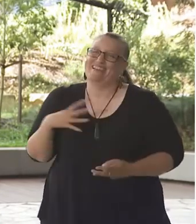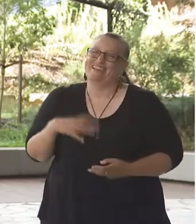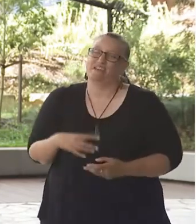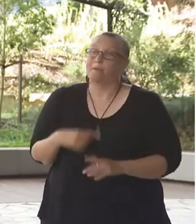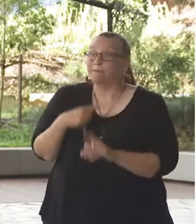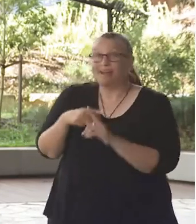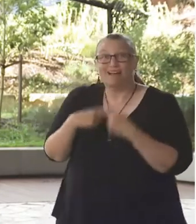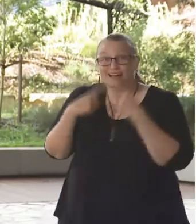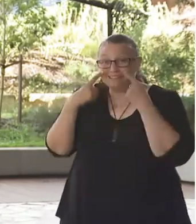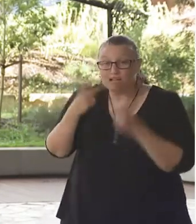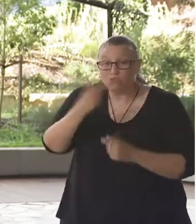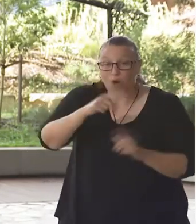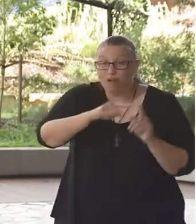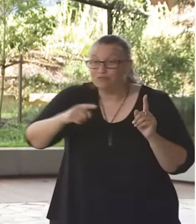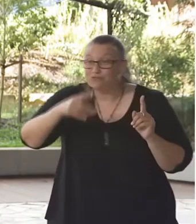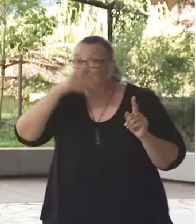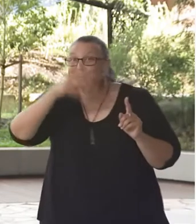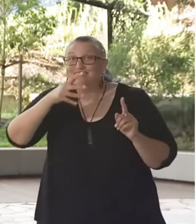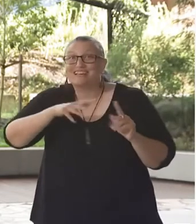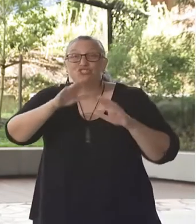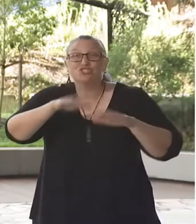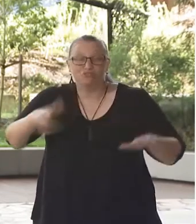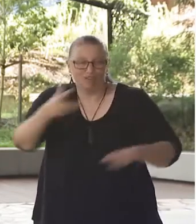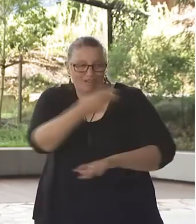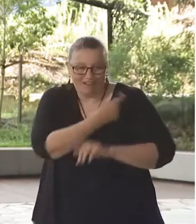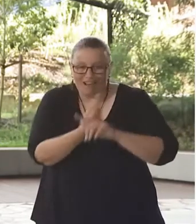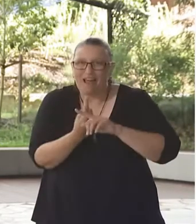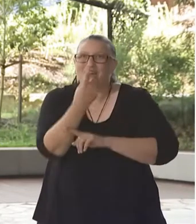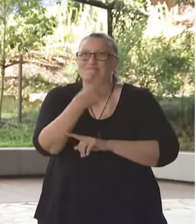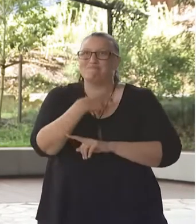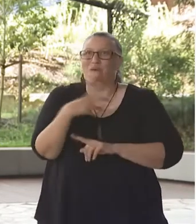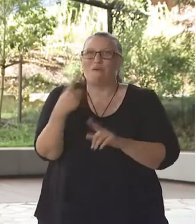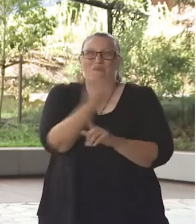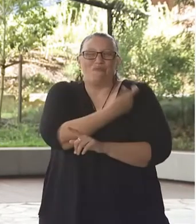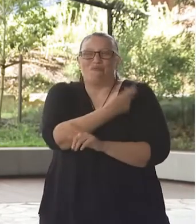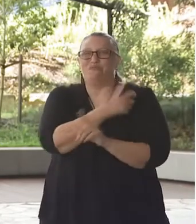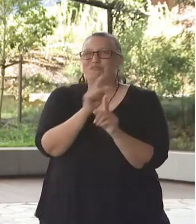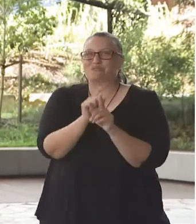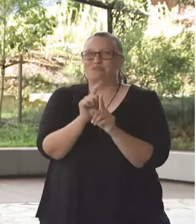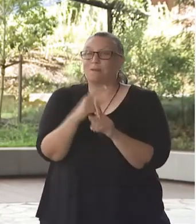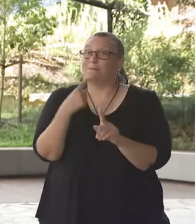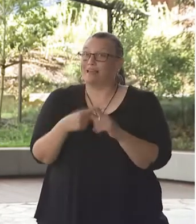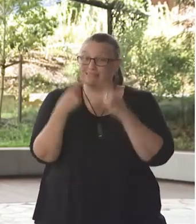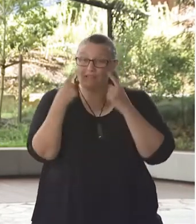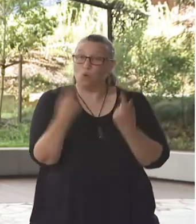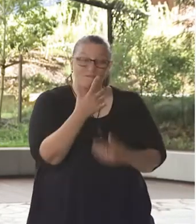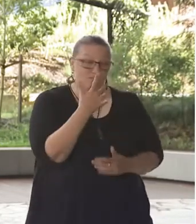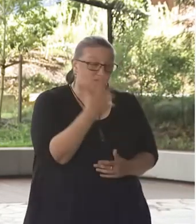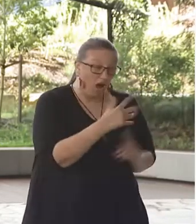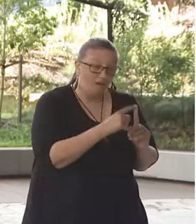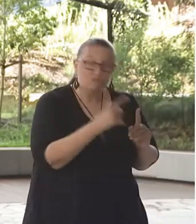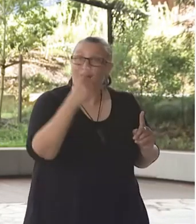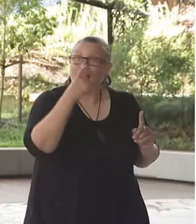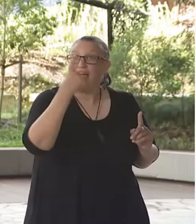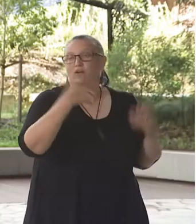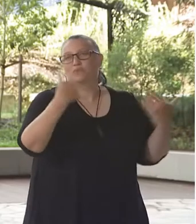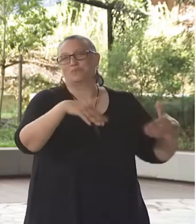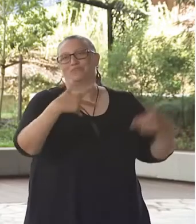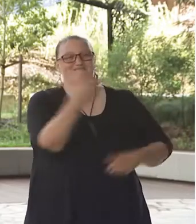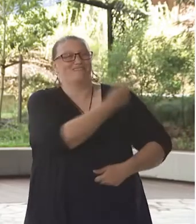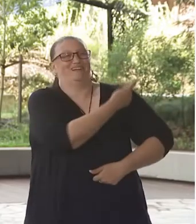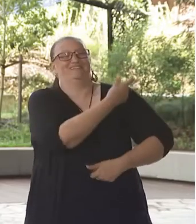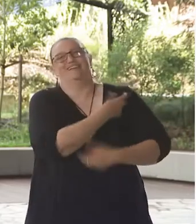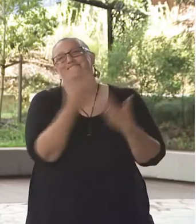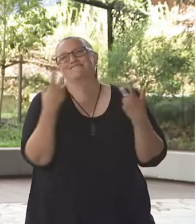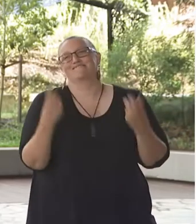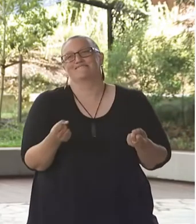15-year-olds have started to edge upwards, and also the massive uptake for the 5 to 11-year-olds. But it is not too late for